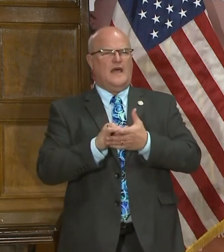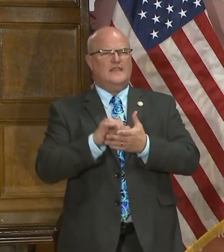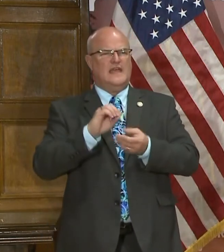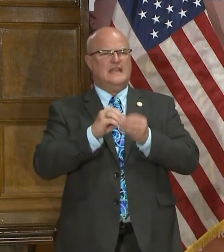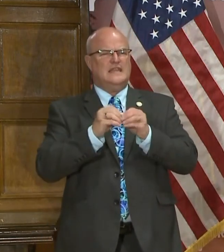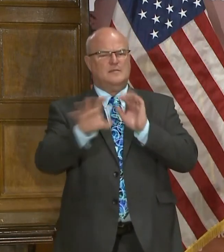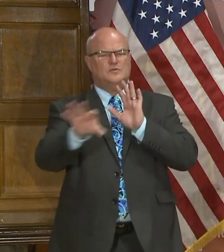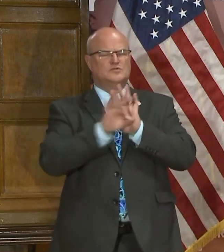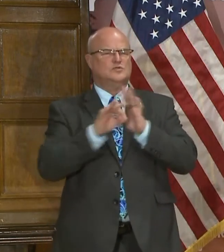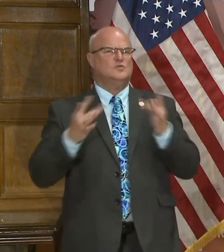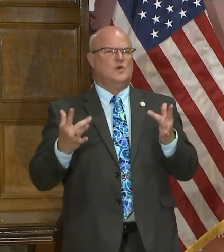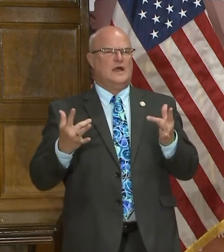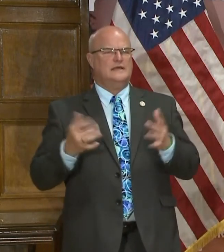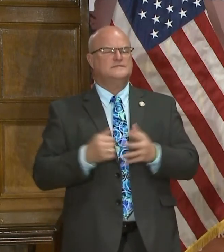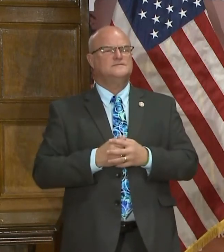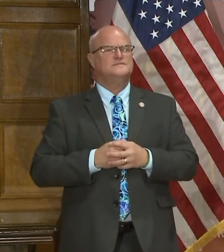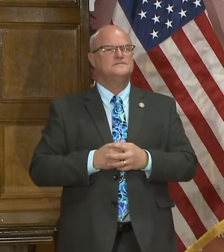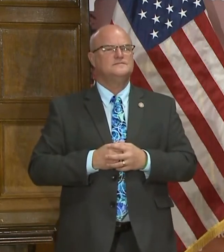date chosen?